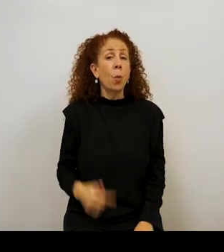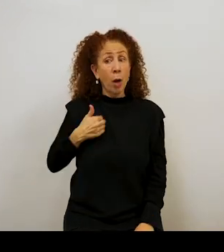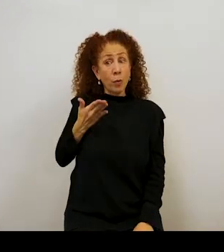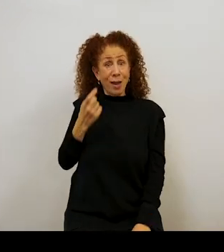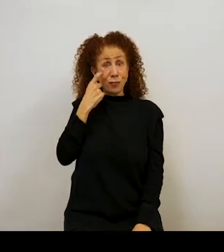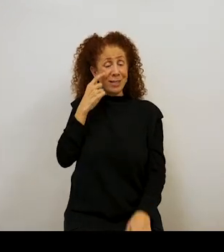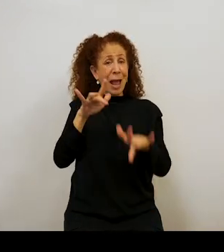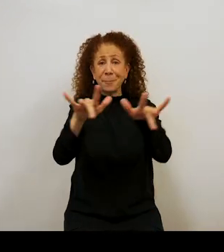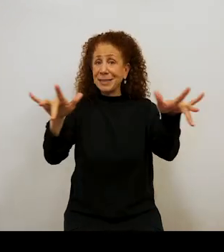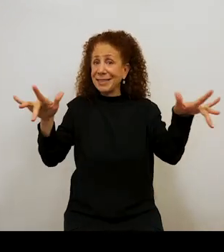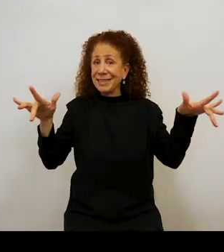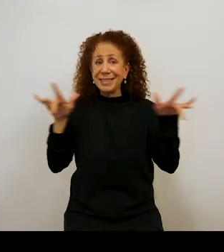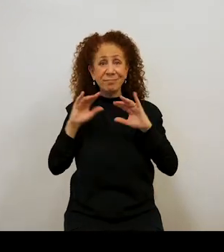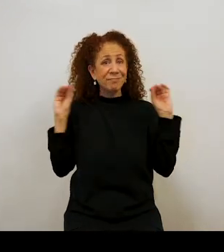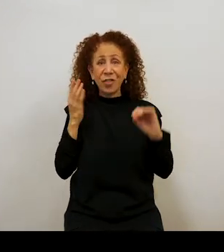it was empty.